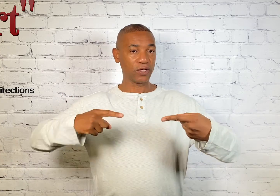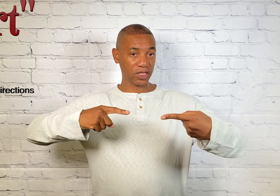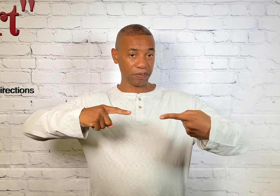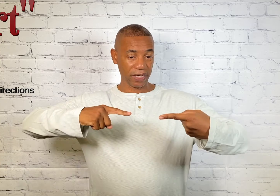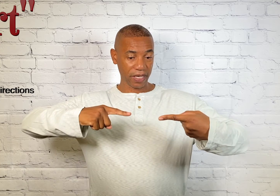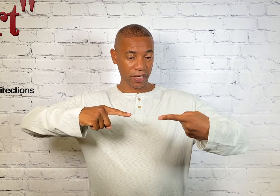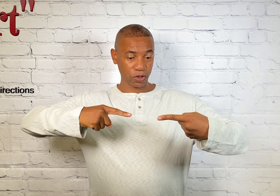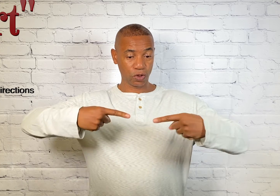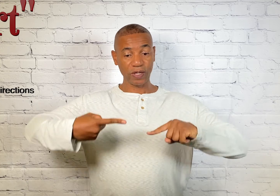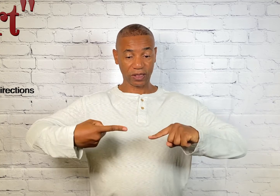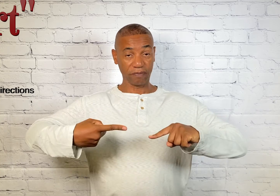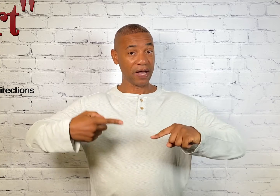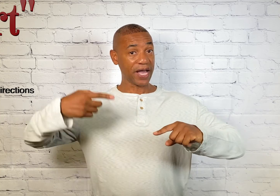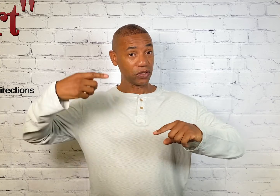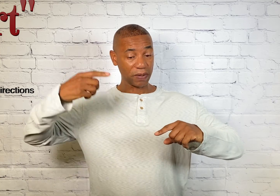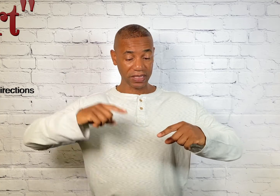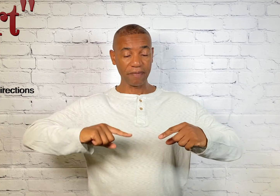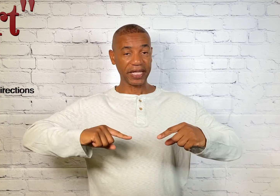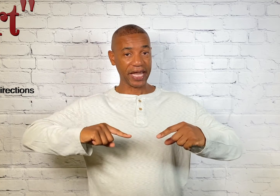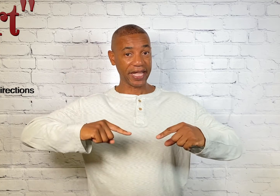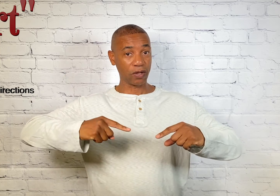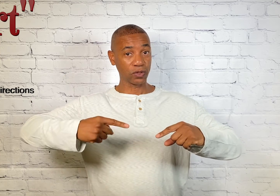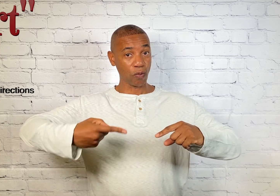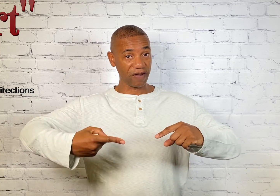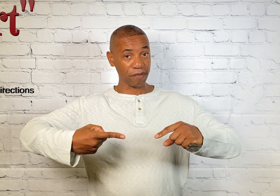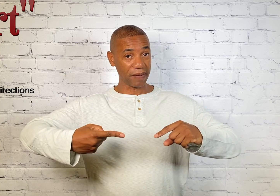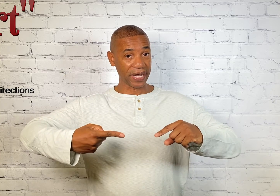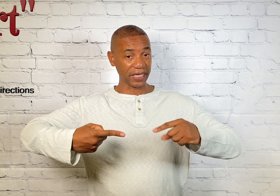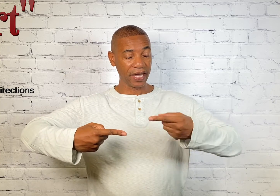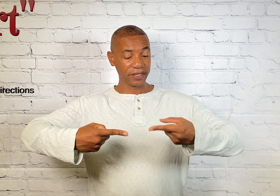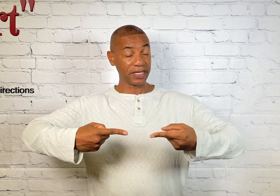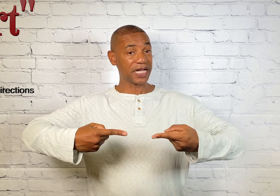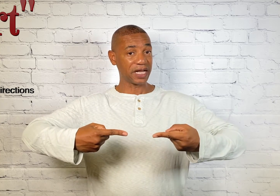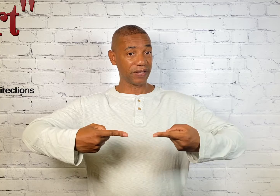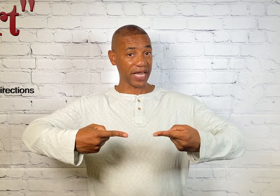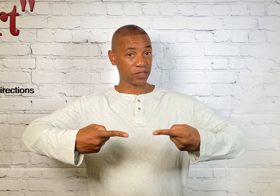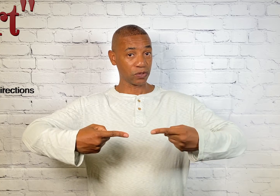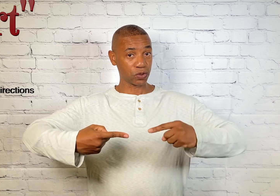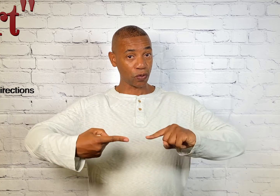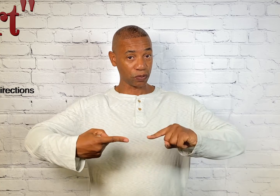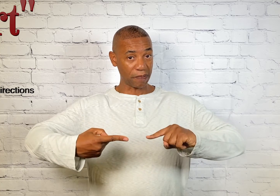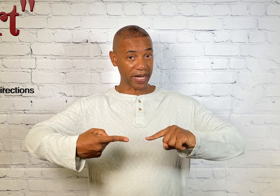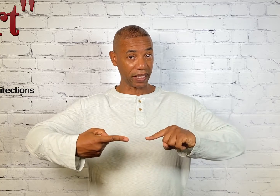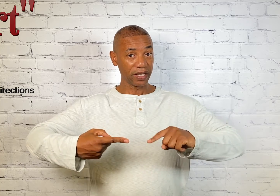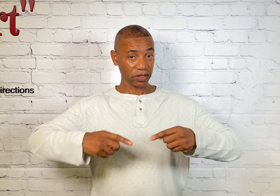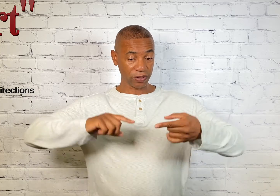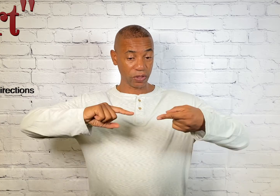simply twist them. Now I use my dominant hand that goes away from my body. The non-dominant hand turns towards my body. So let me show you that